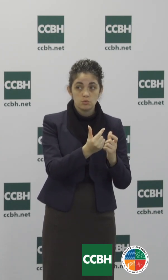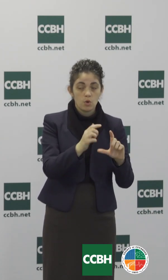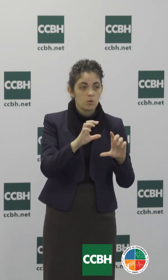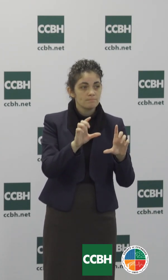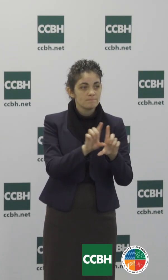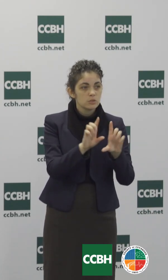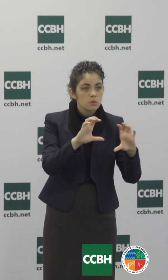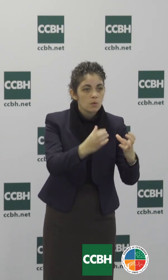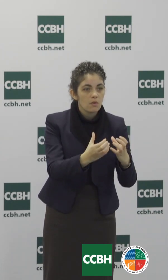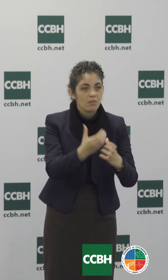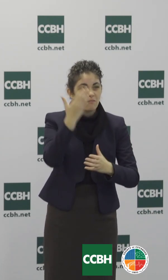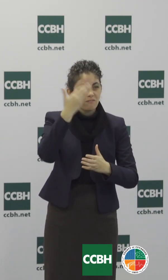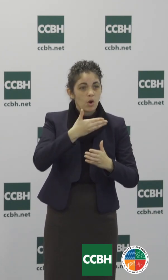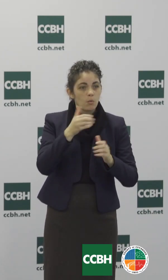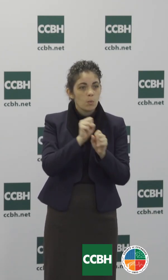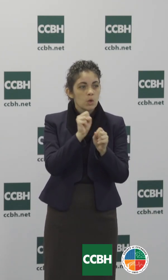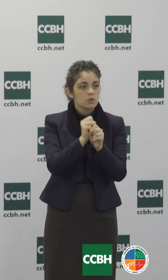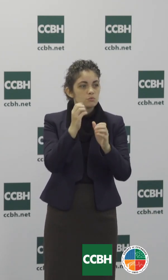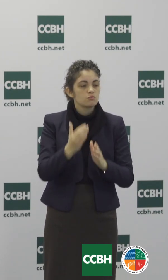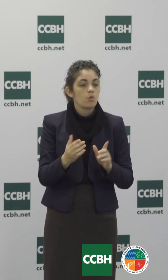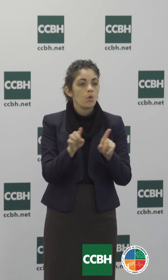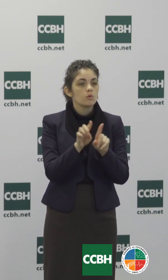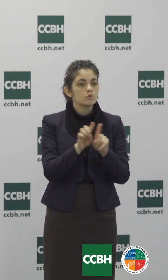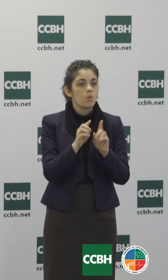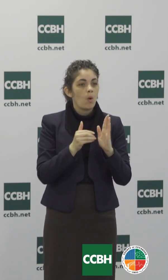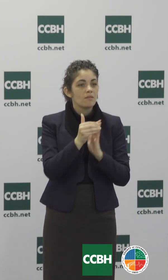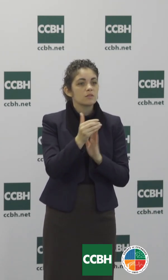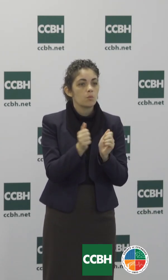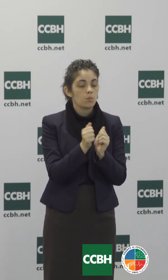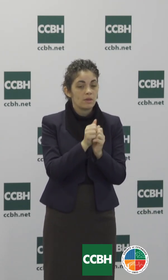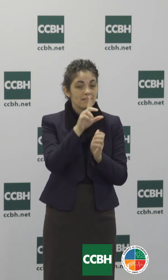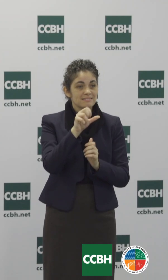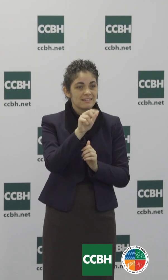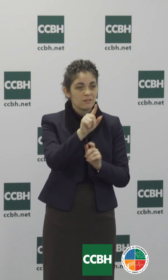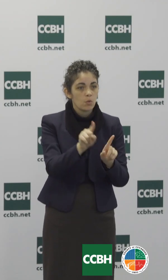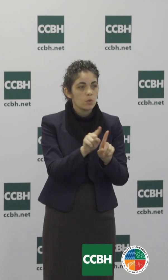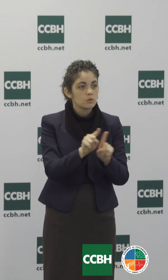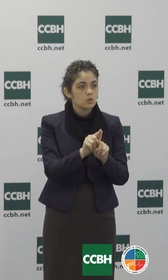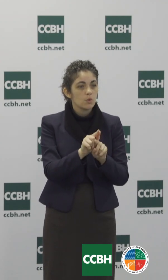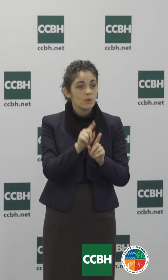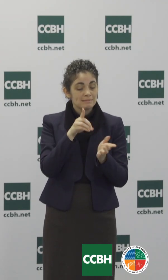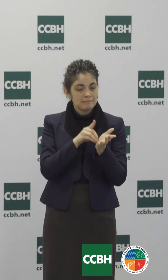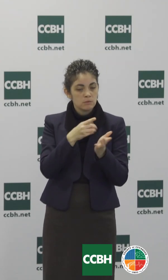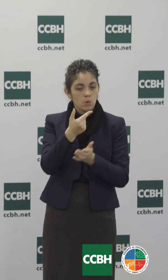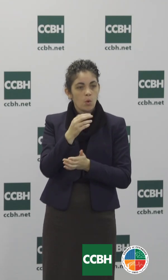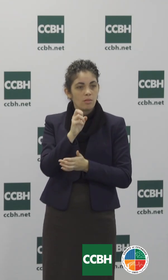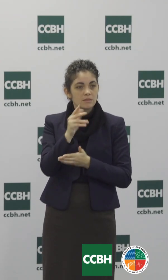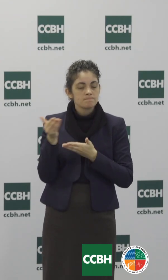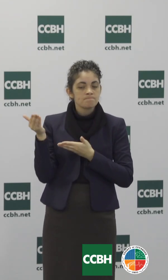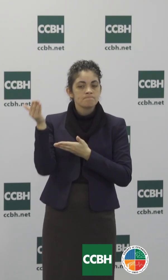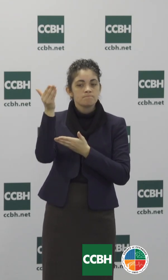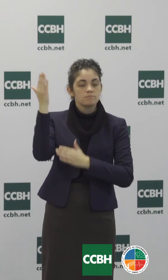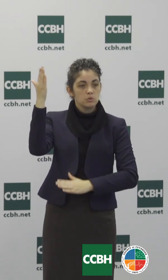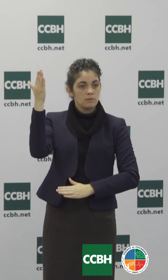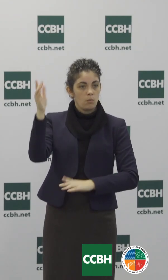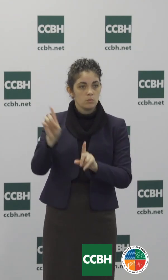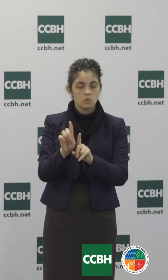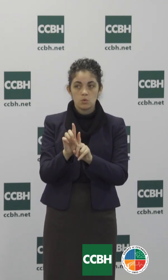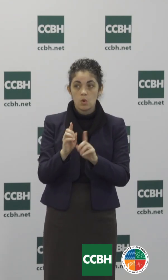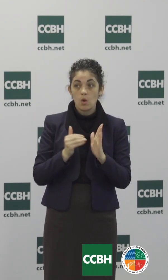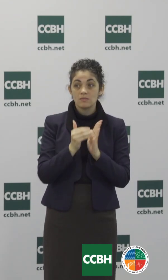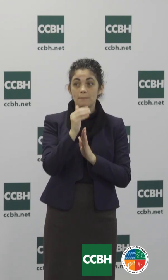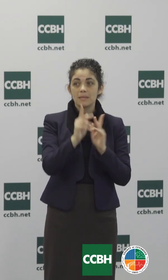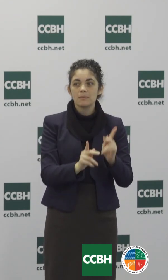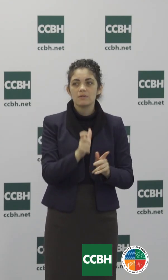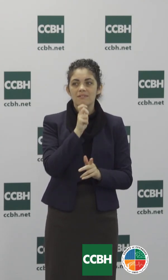that are frontline workers, that often, in keeping with the data that Dr. Gullett is presented, that they are often folks